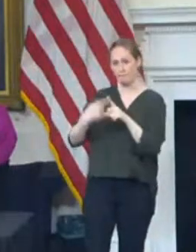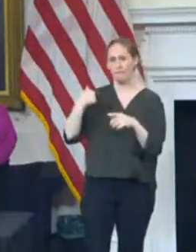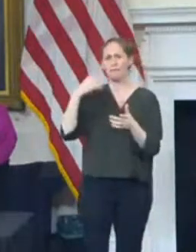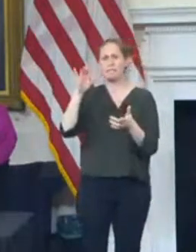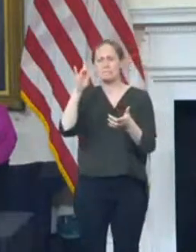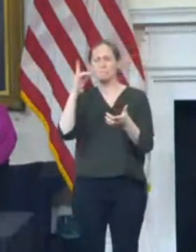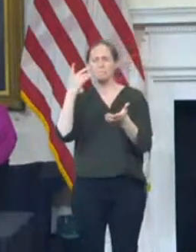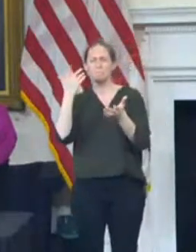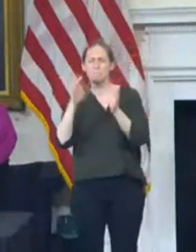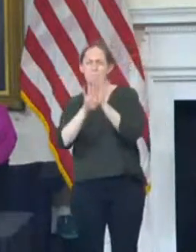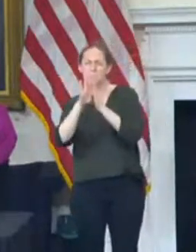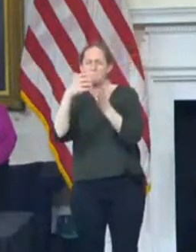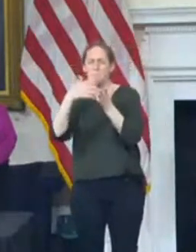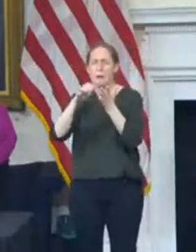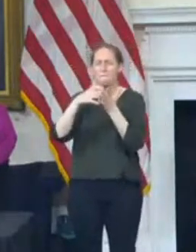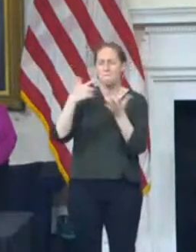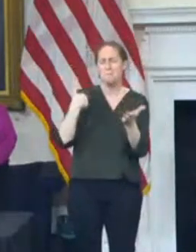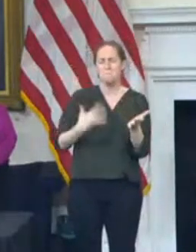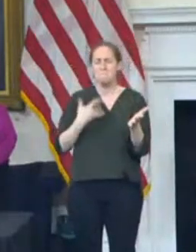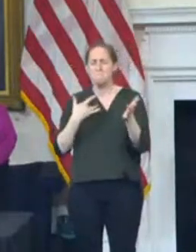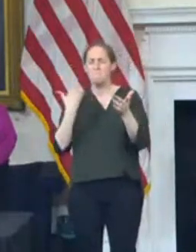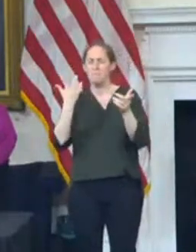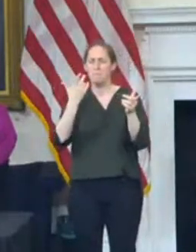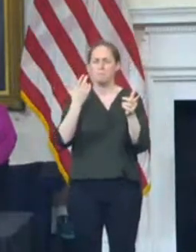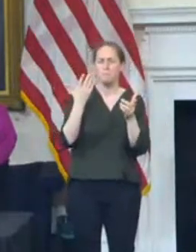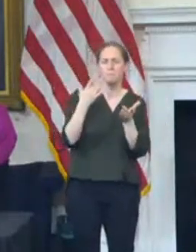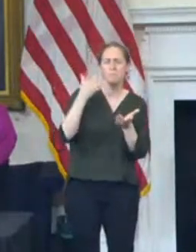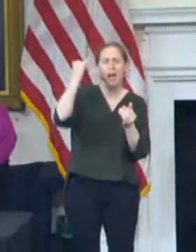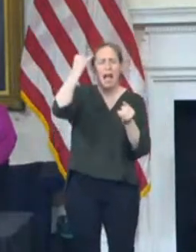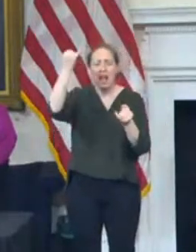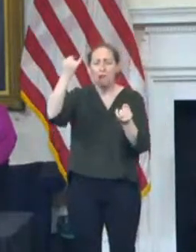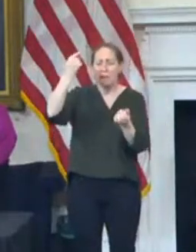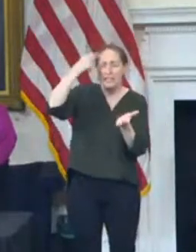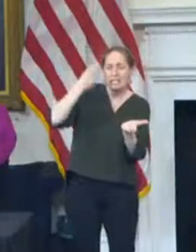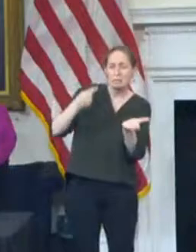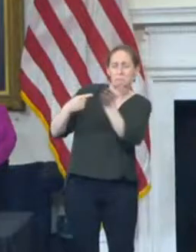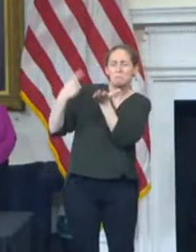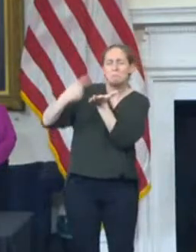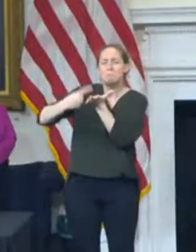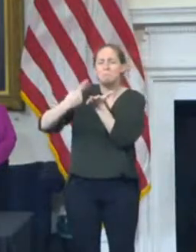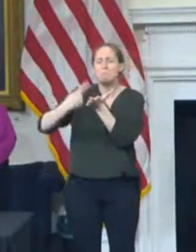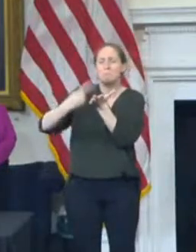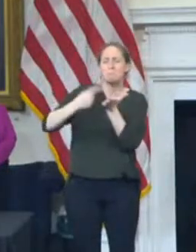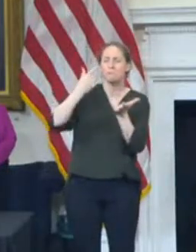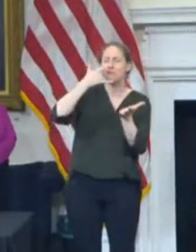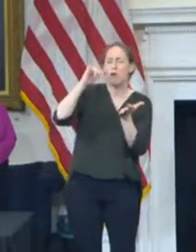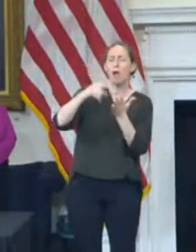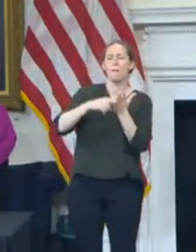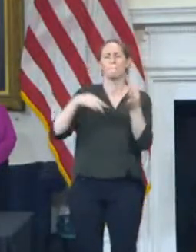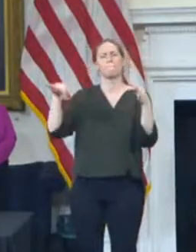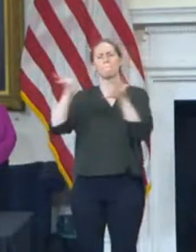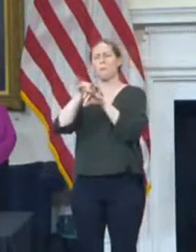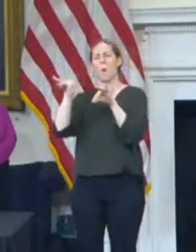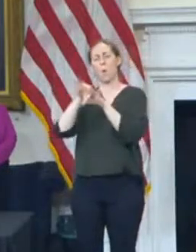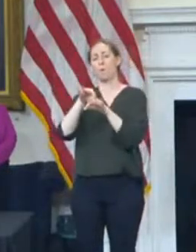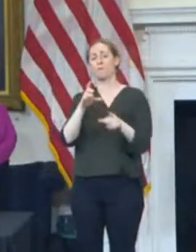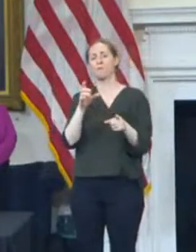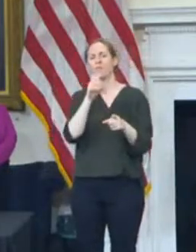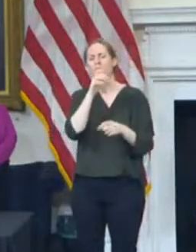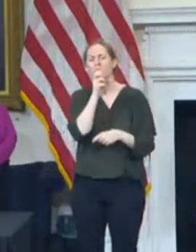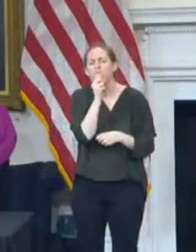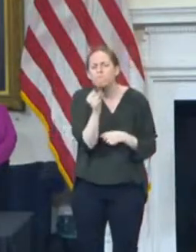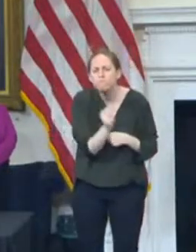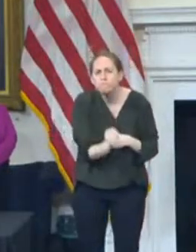our draft vaccination distribution plan to the CDC, prioritizing vulnerable populations, including